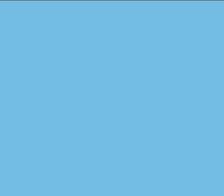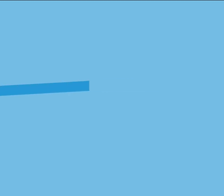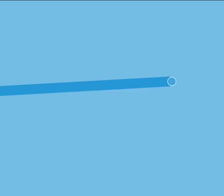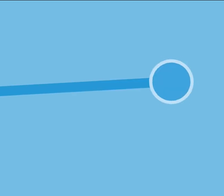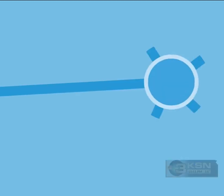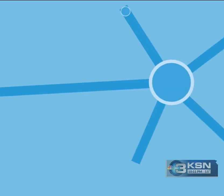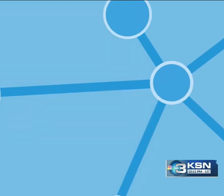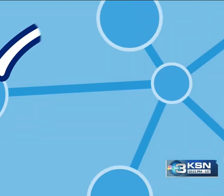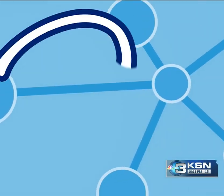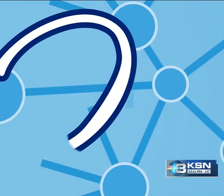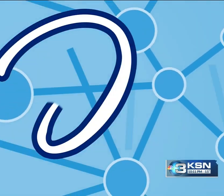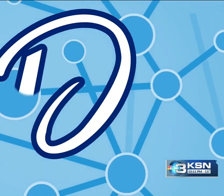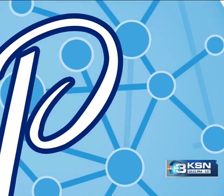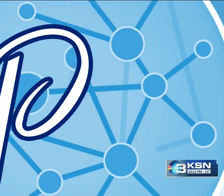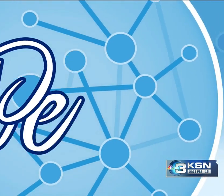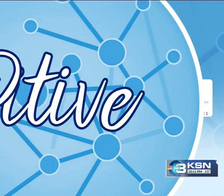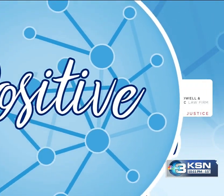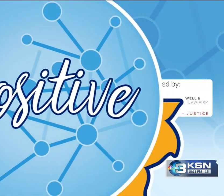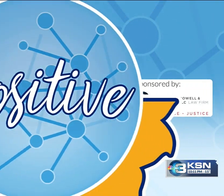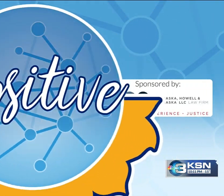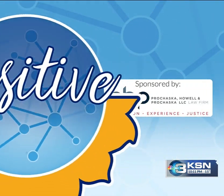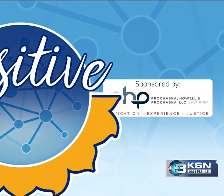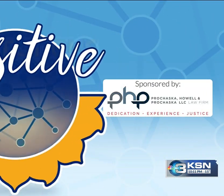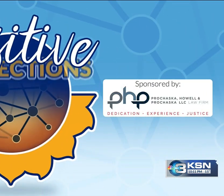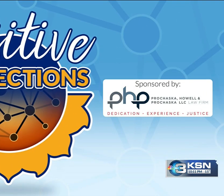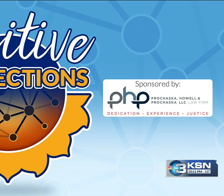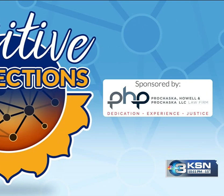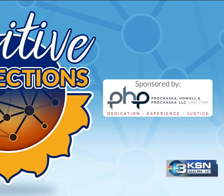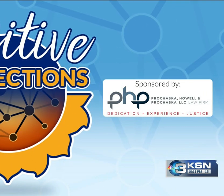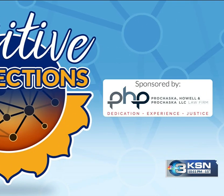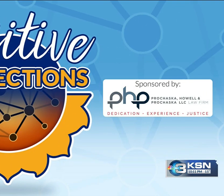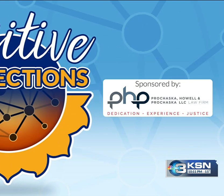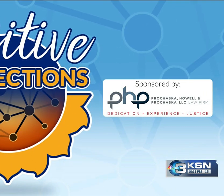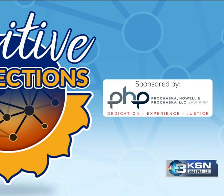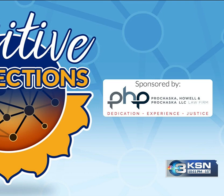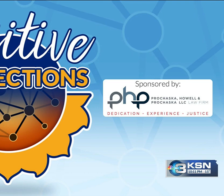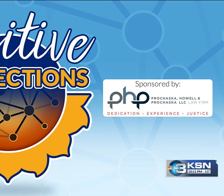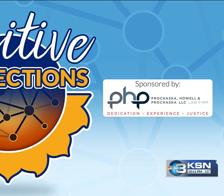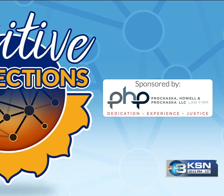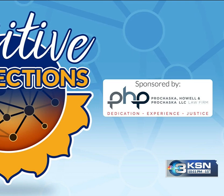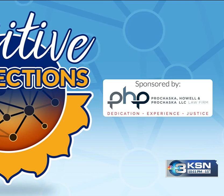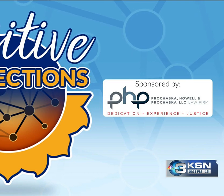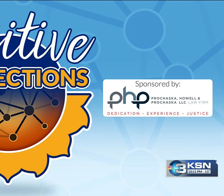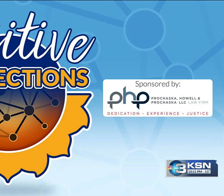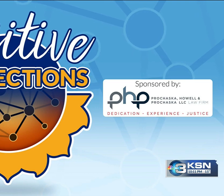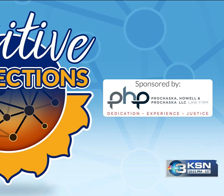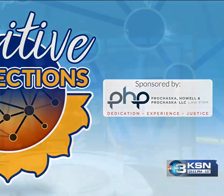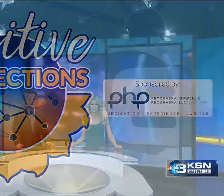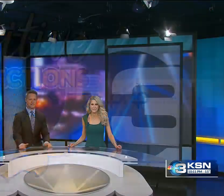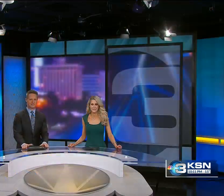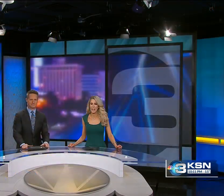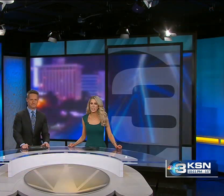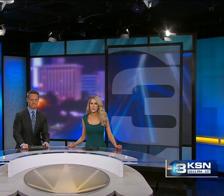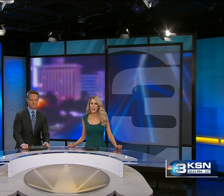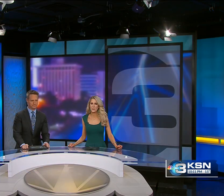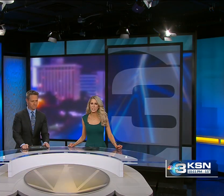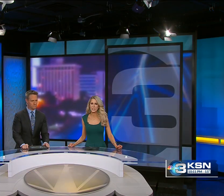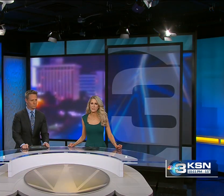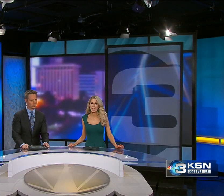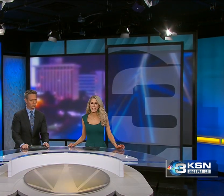Positive Connections, sponsored by Prochaska Howell and Prochaska LLC Law Firm. A new language is being